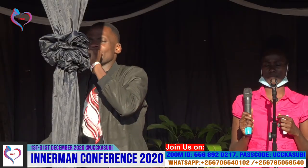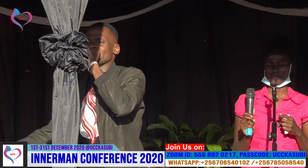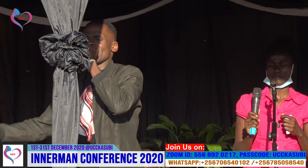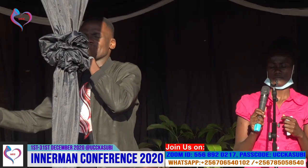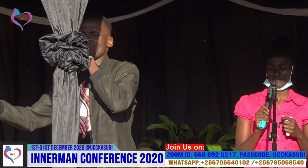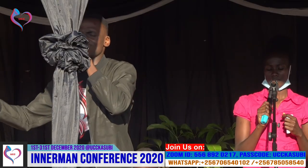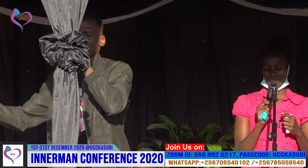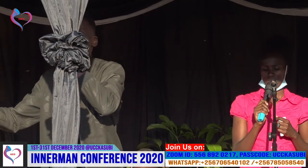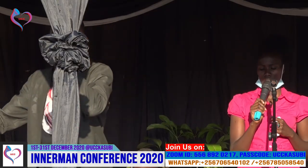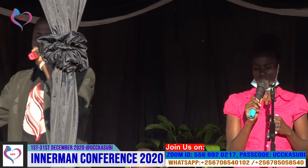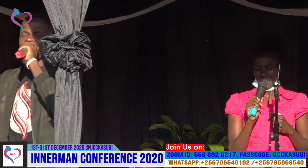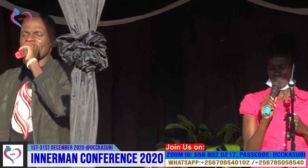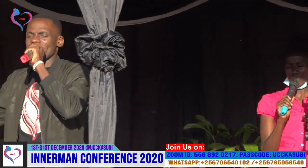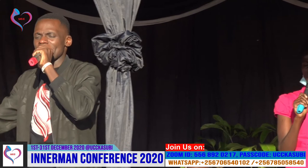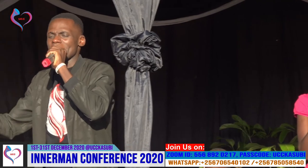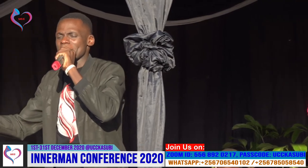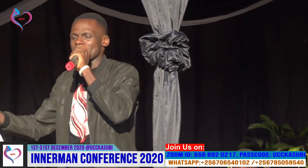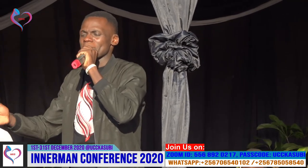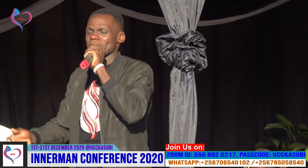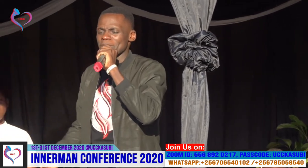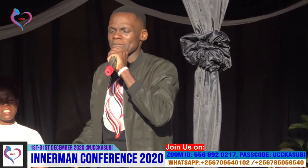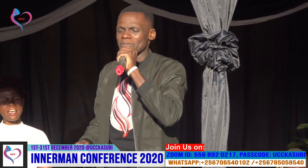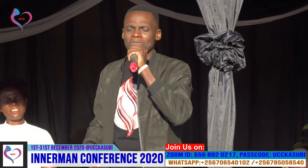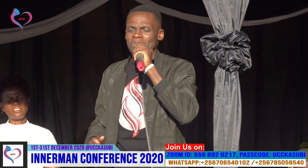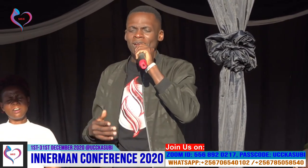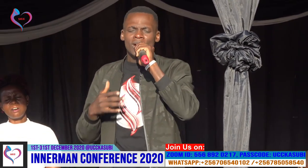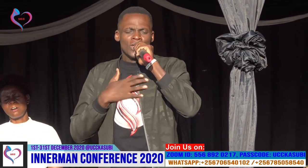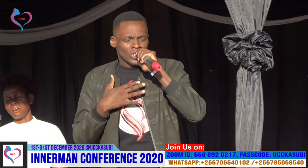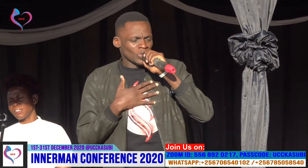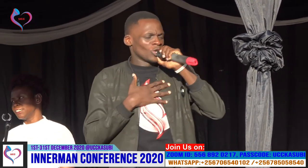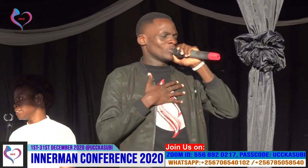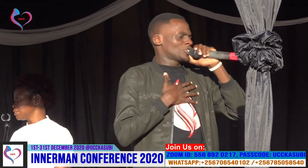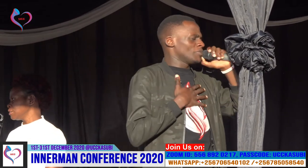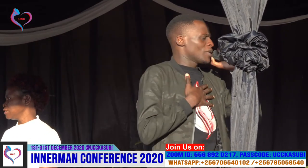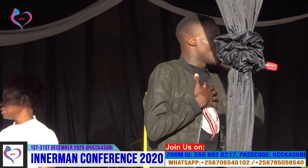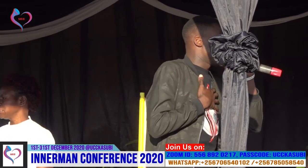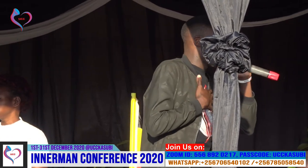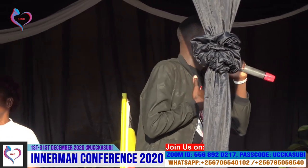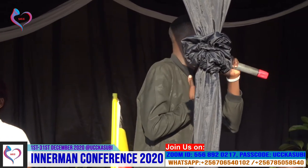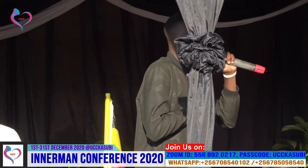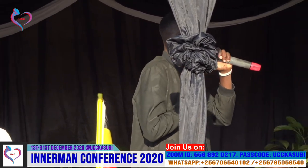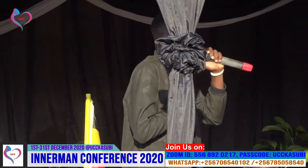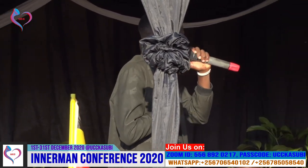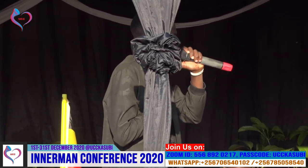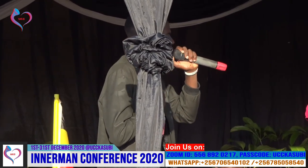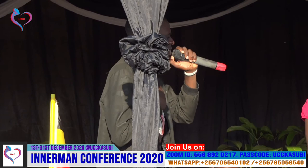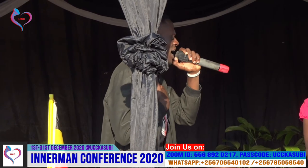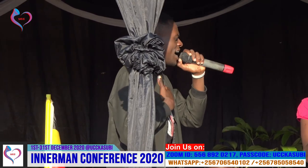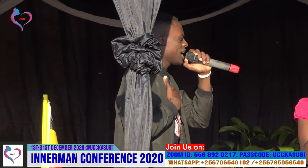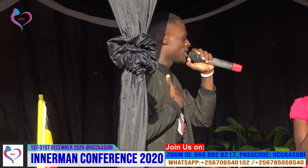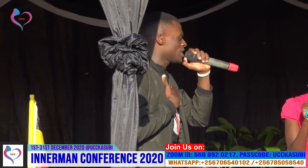Biwayo byonatata Biwayo byonajo Kuno mutima gwange